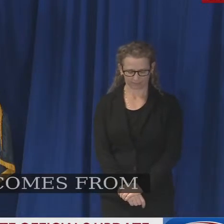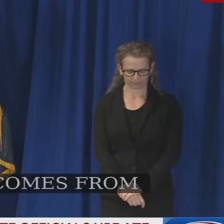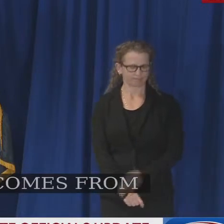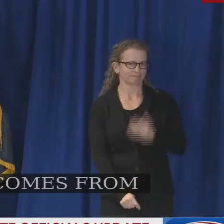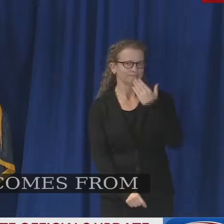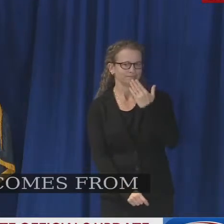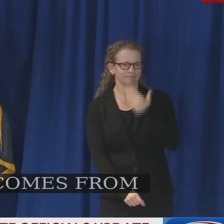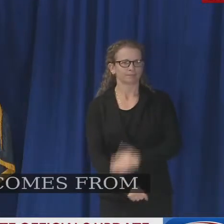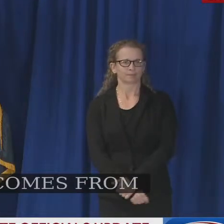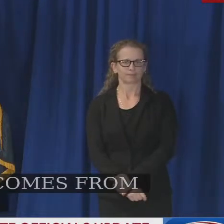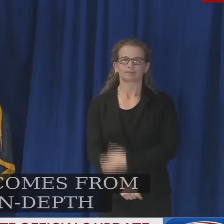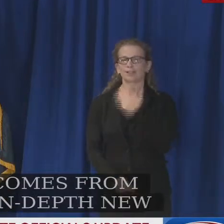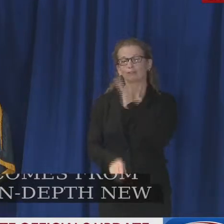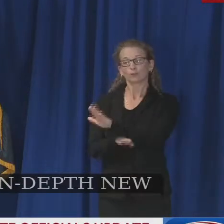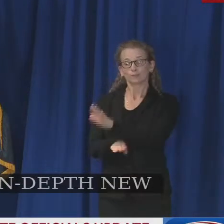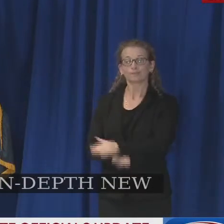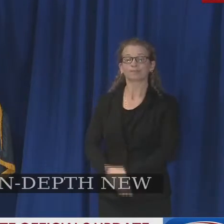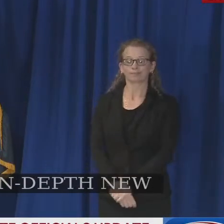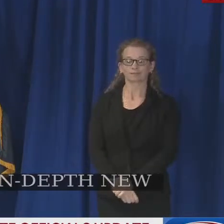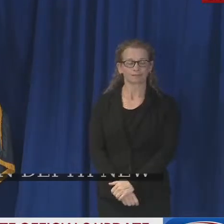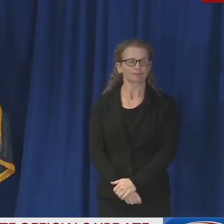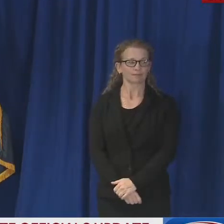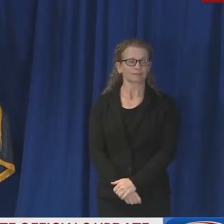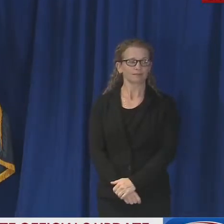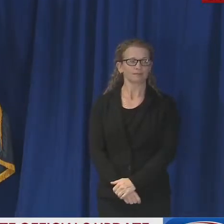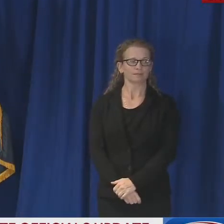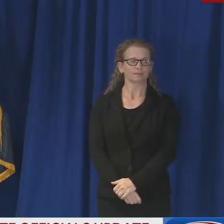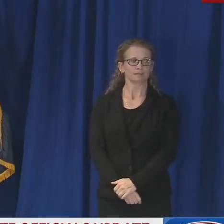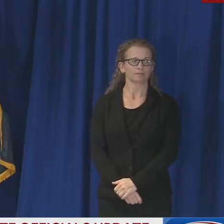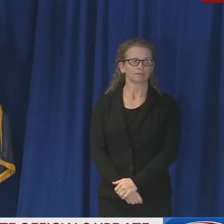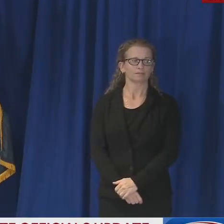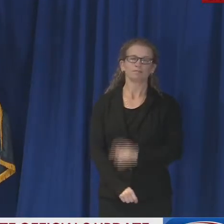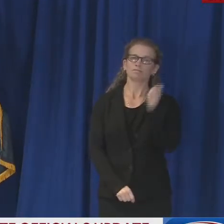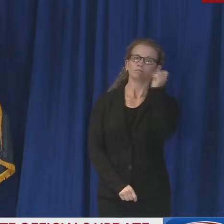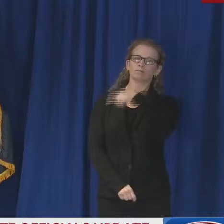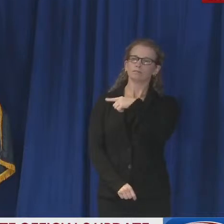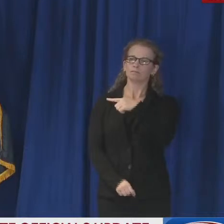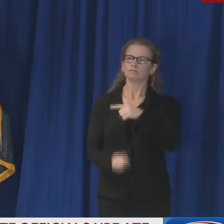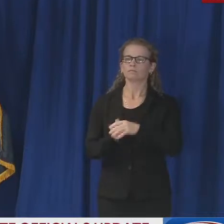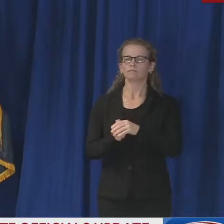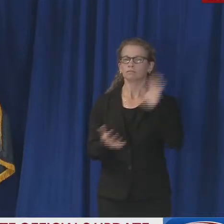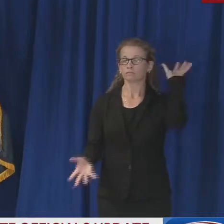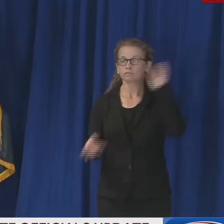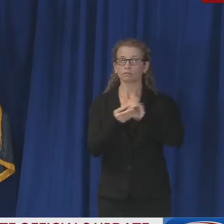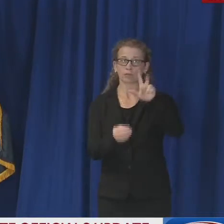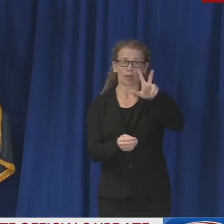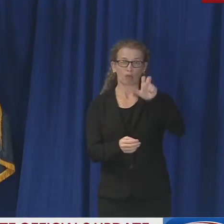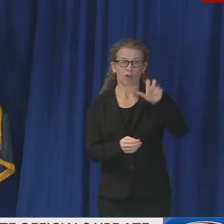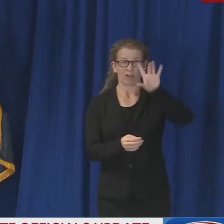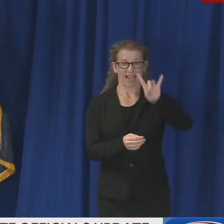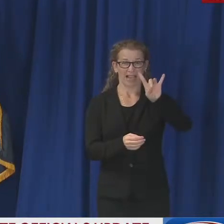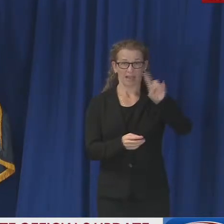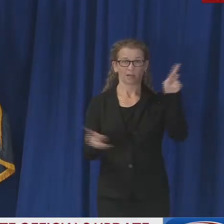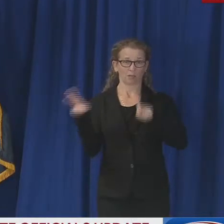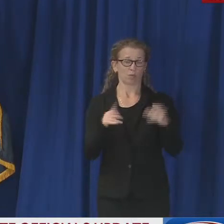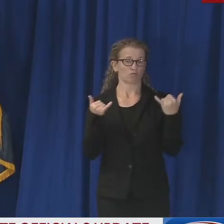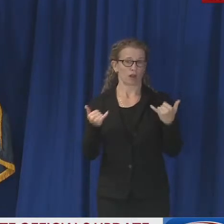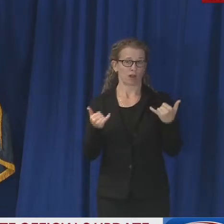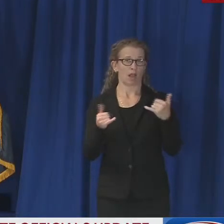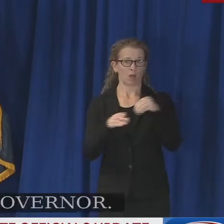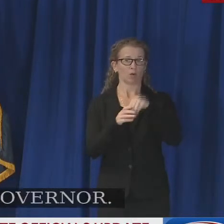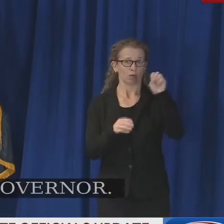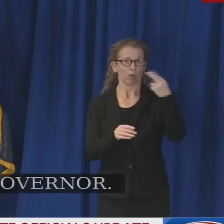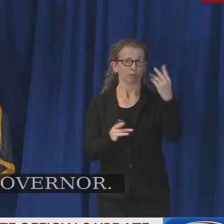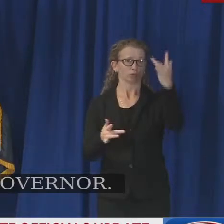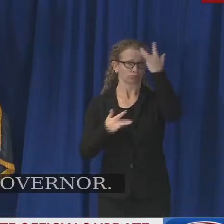Thank you. Good afternoon, Governor. I have a question about, of the 308 current cases that we have in the